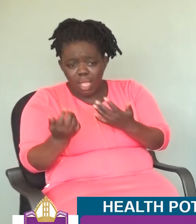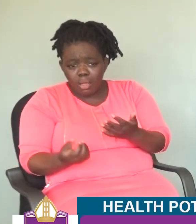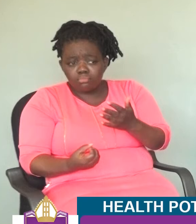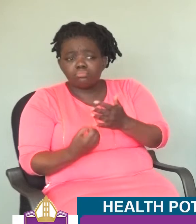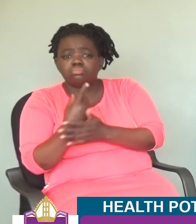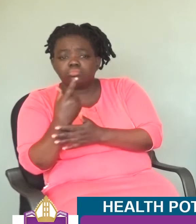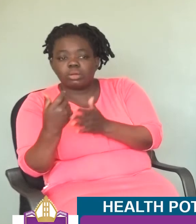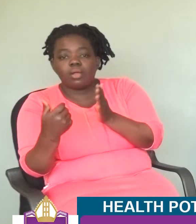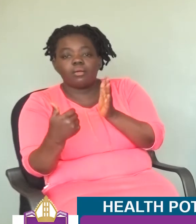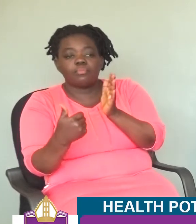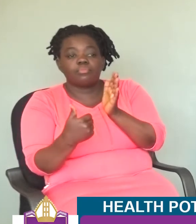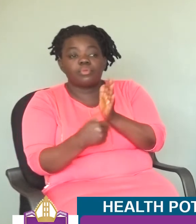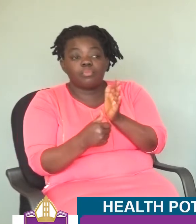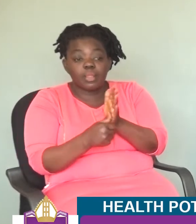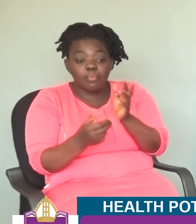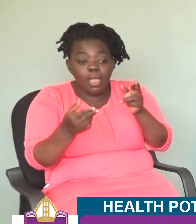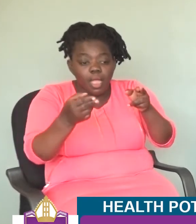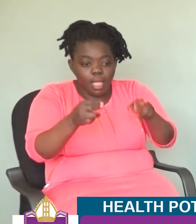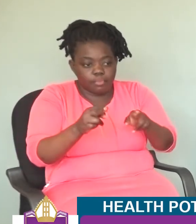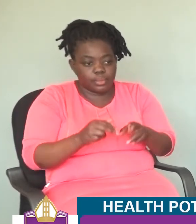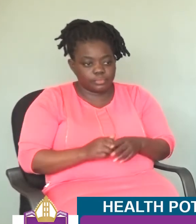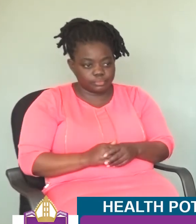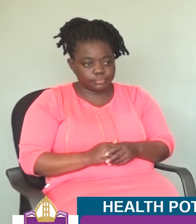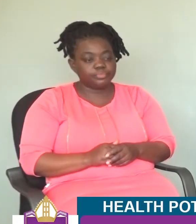when we are